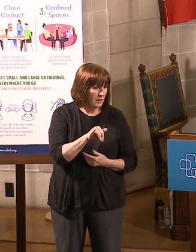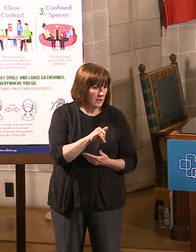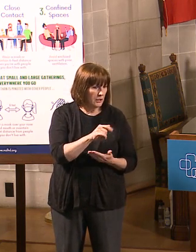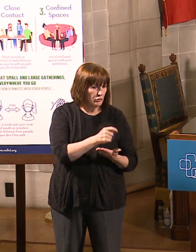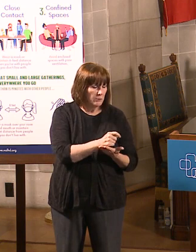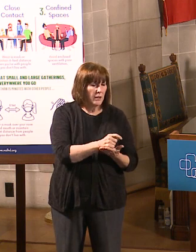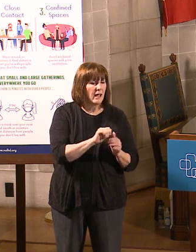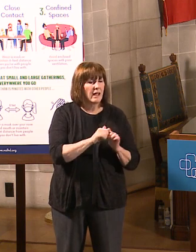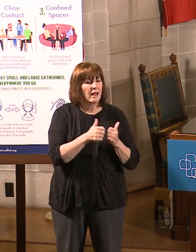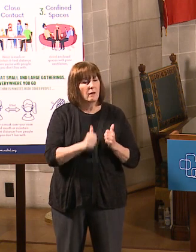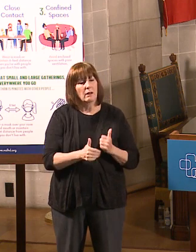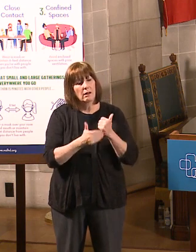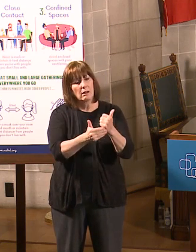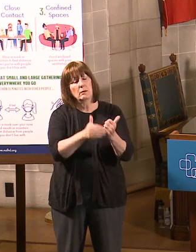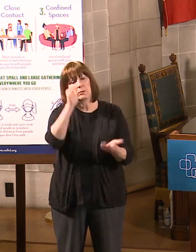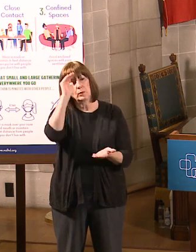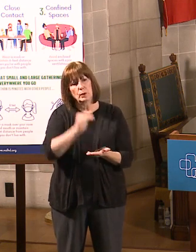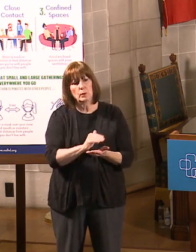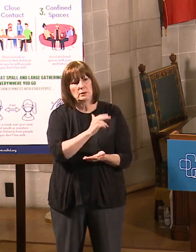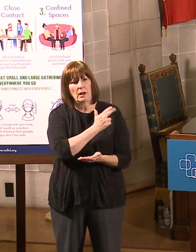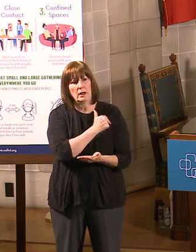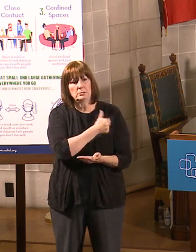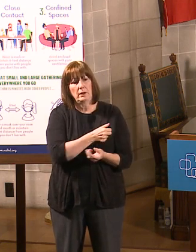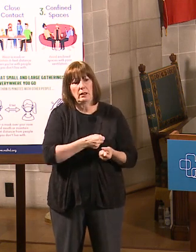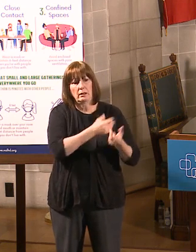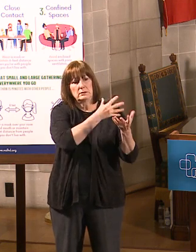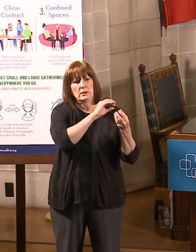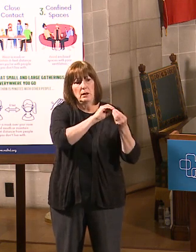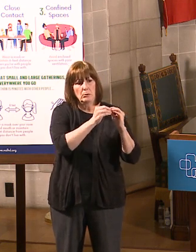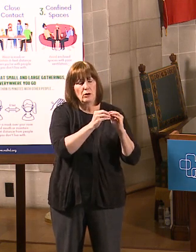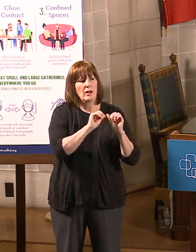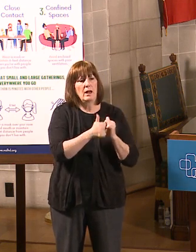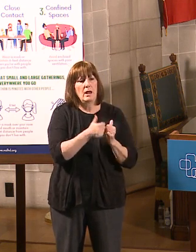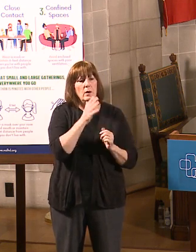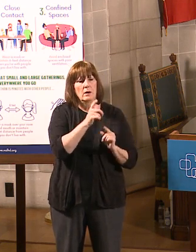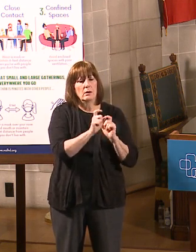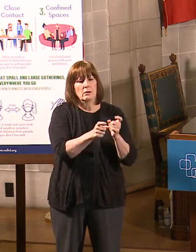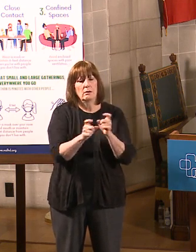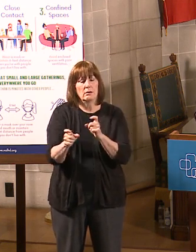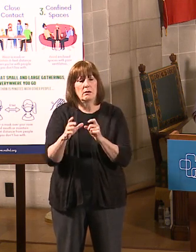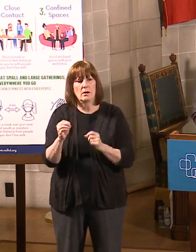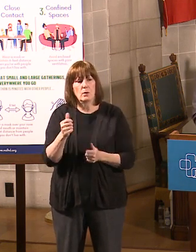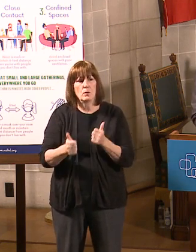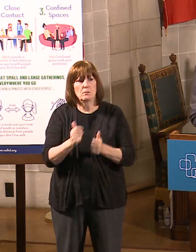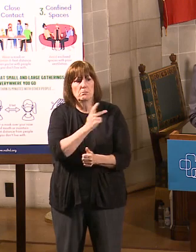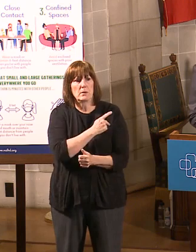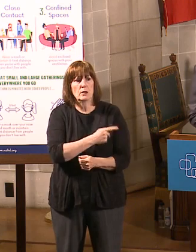to know how that could help reduce hospitalizations, how they will be distributed, and which patients will get it.